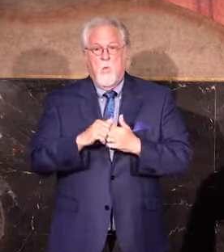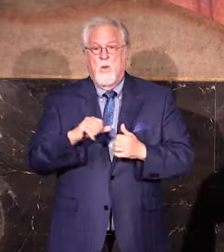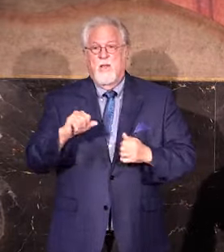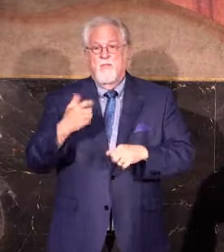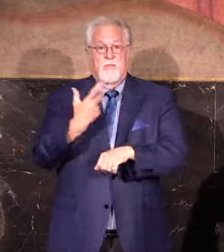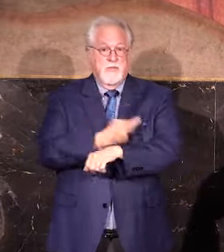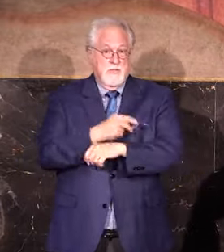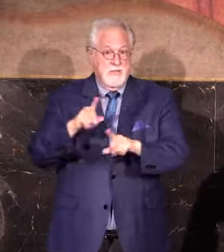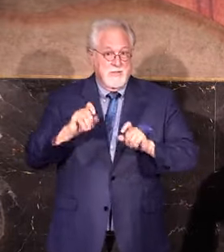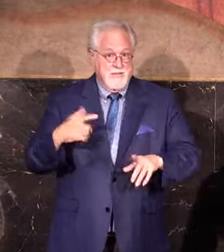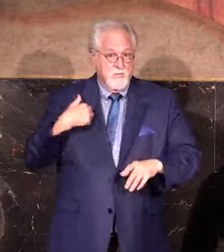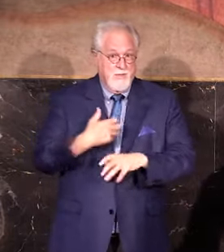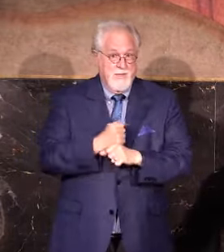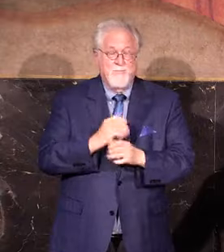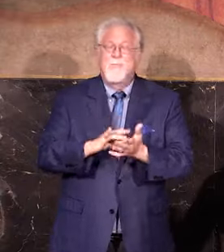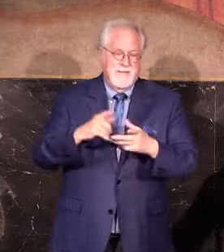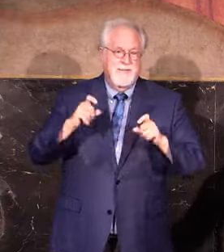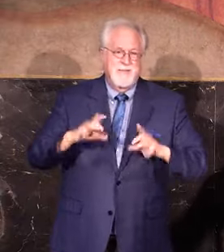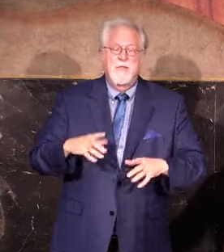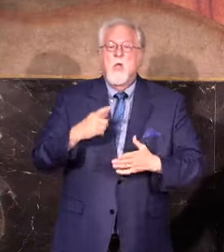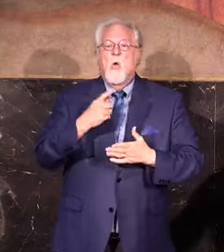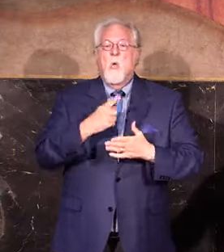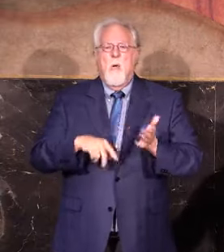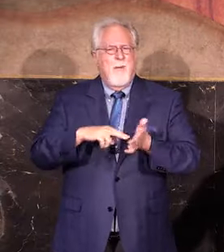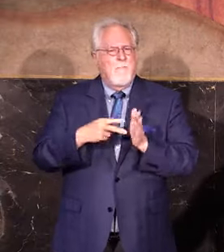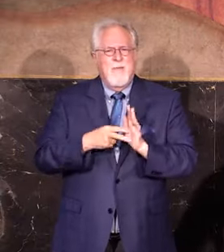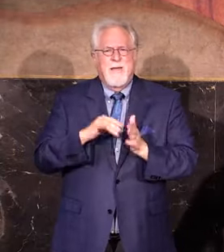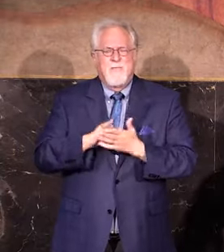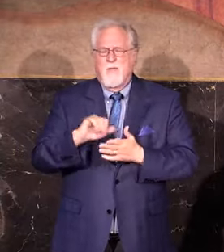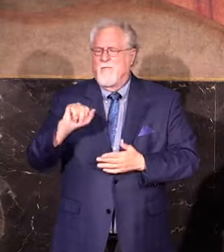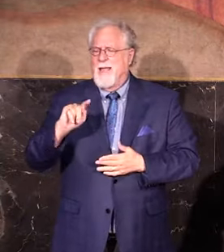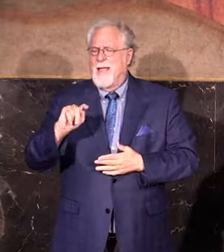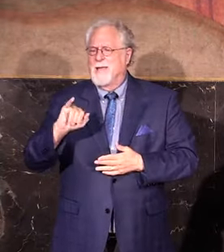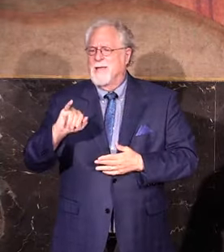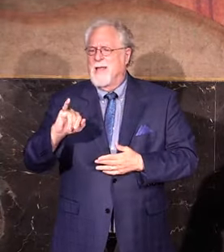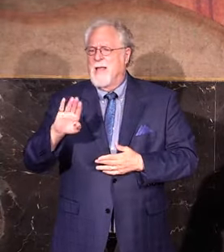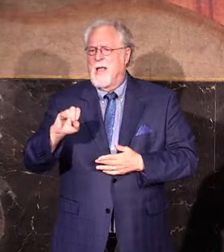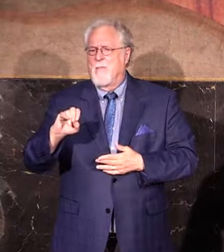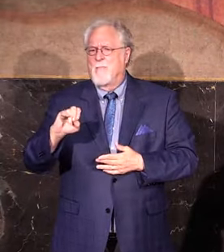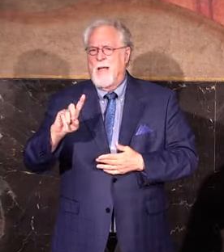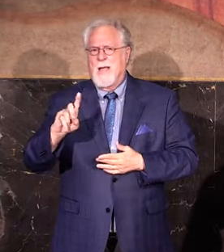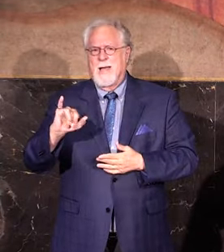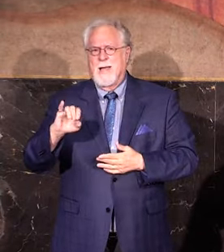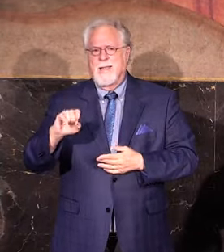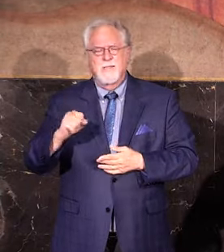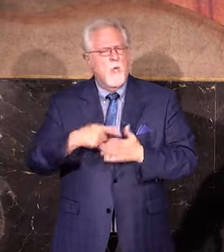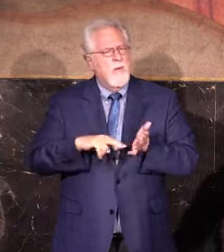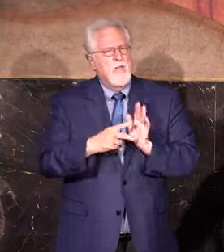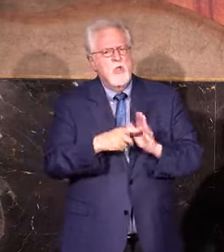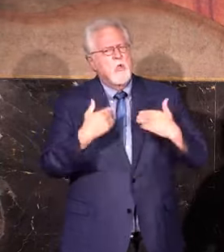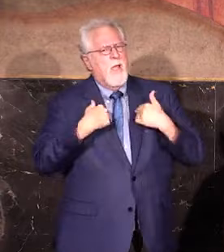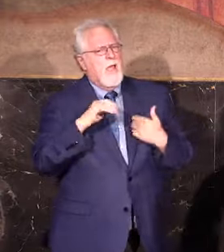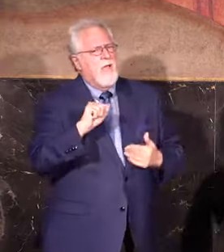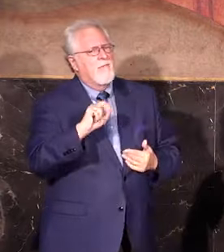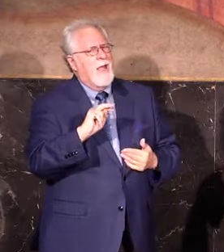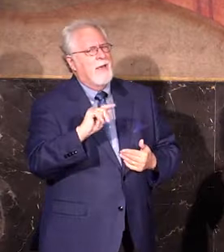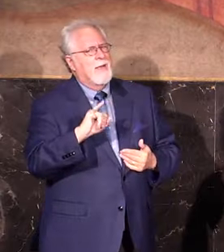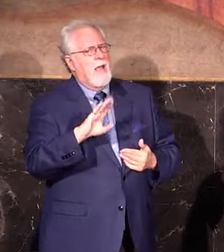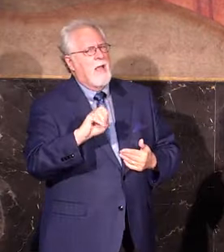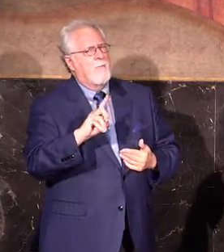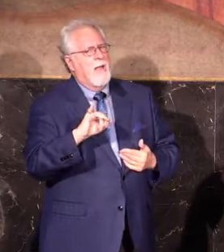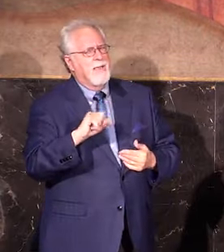with the results that we get back, is what is the meaning of those antibodies? What does it mean that somebody has antibodies? Does that mean that they actually